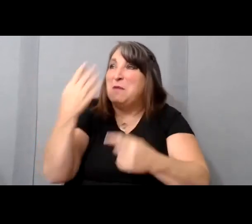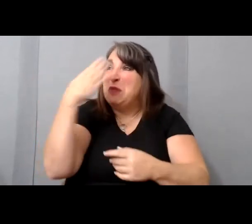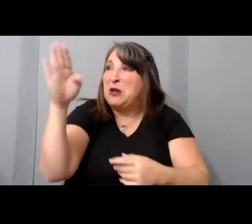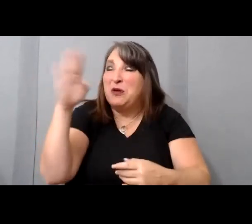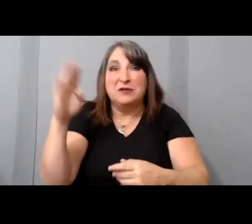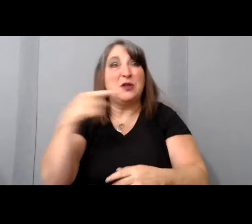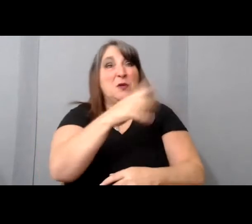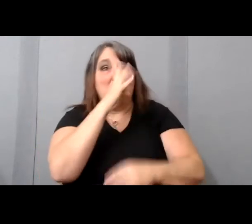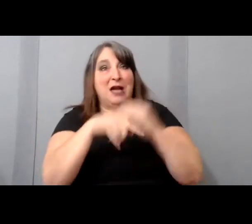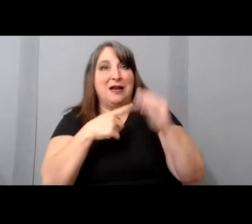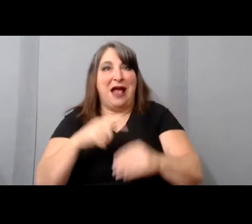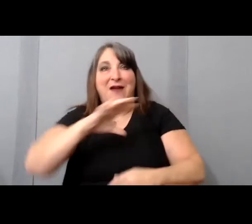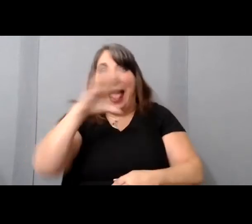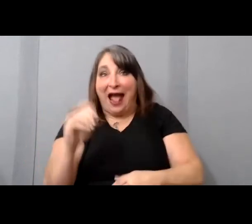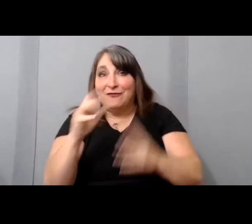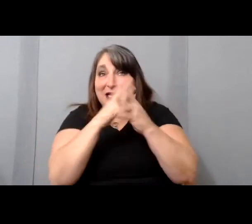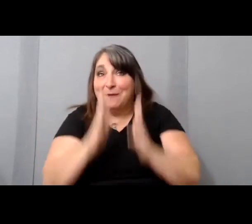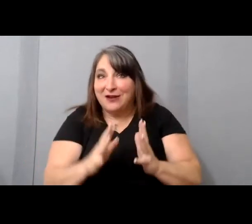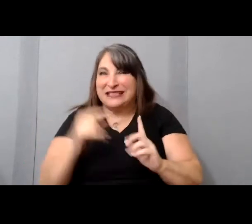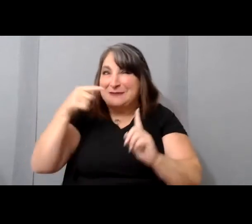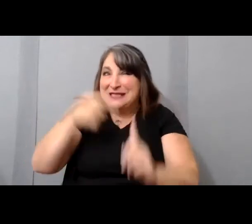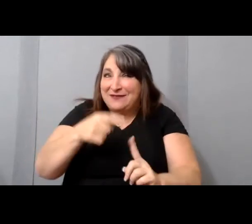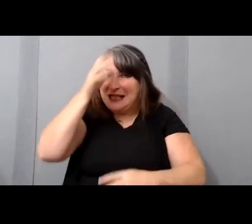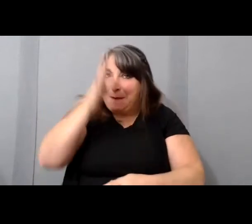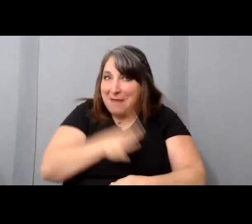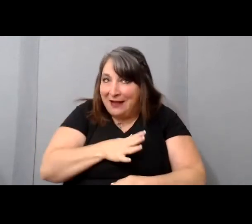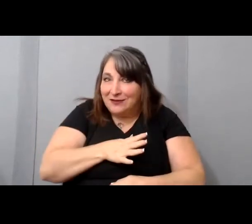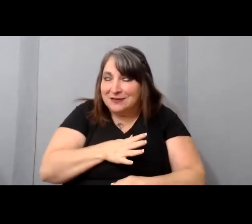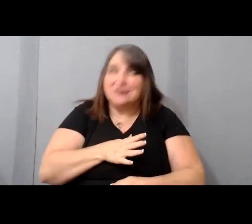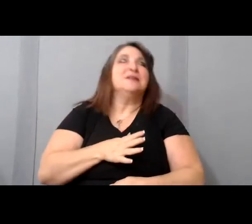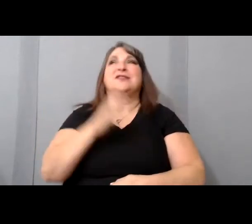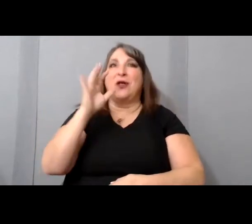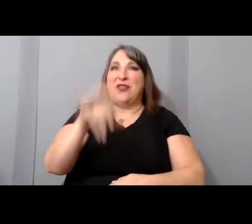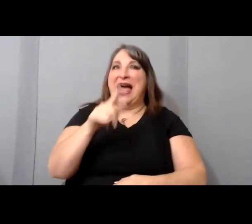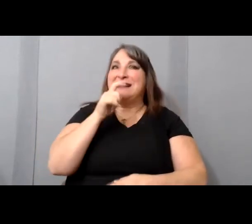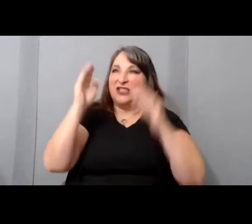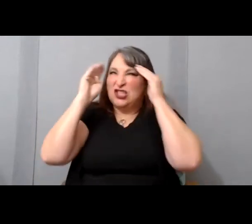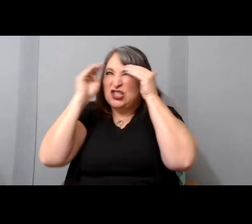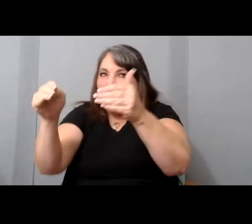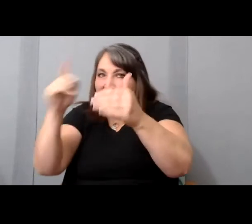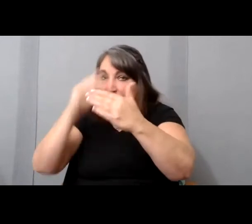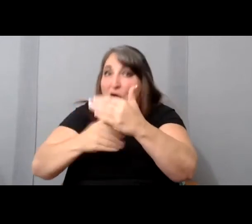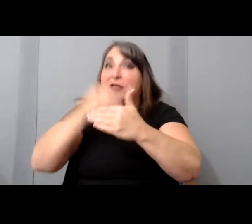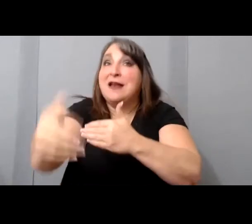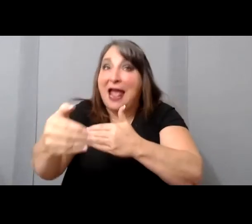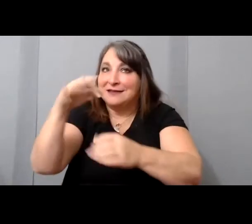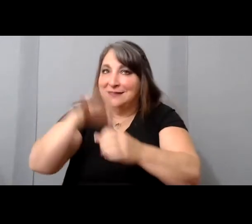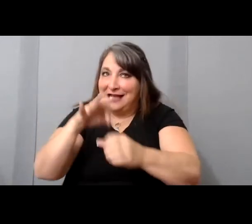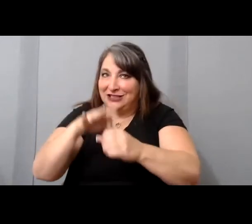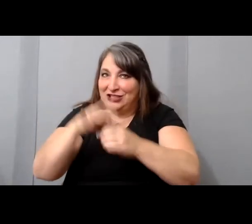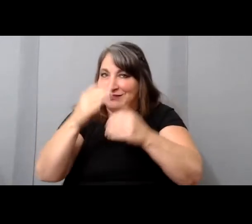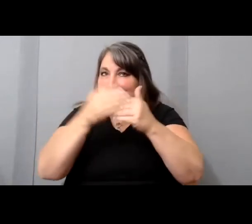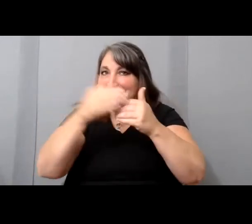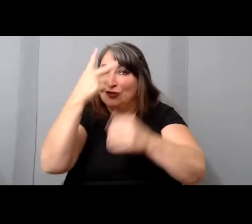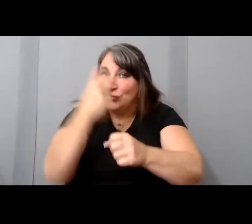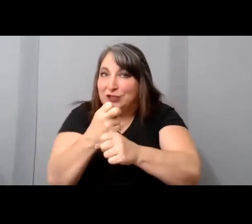and particularly African American males. And so they're going to be the target. They're going to be the target in the next elections that come forward. And as